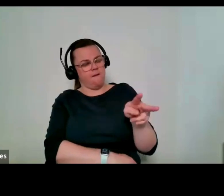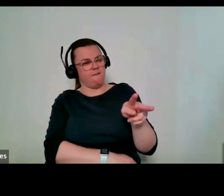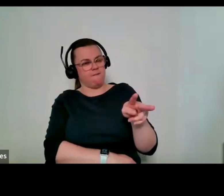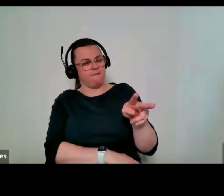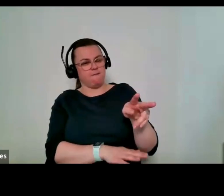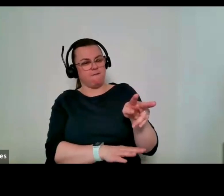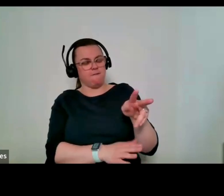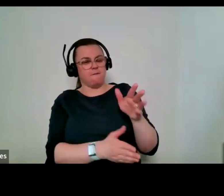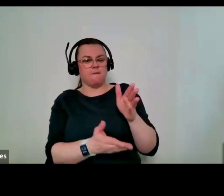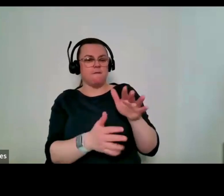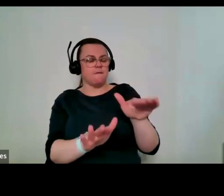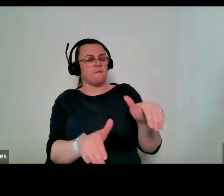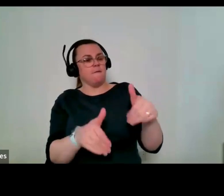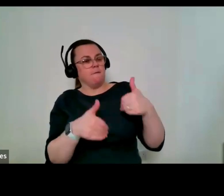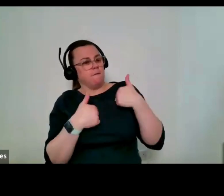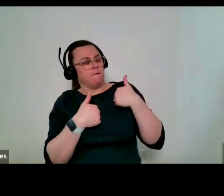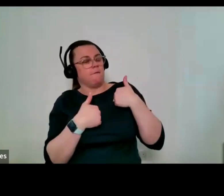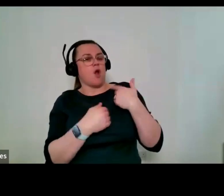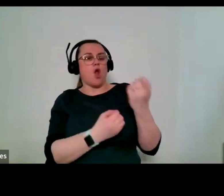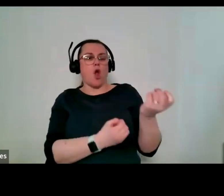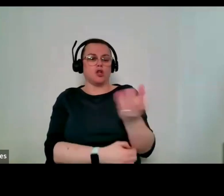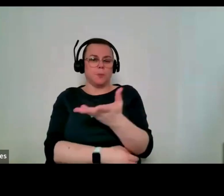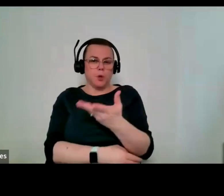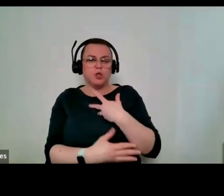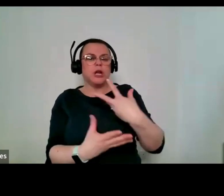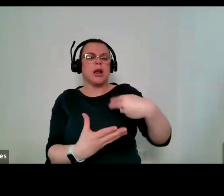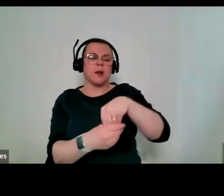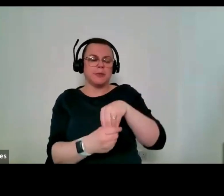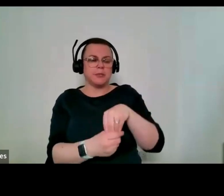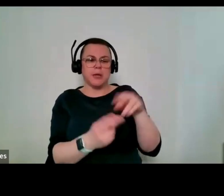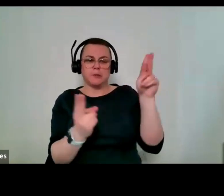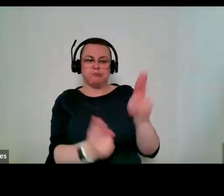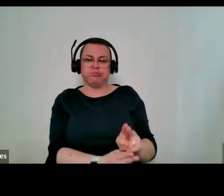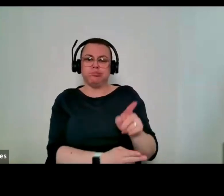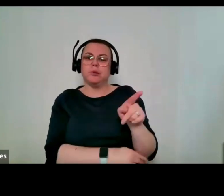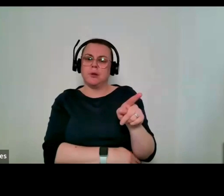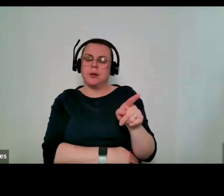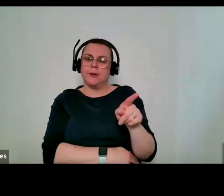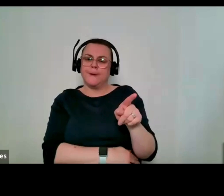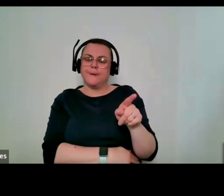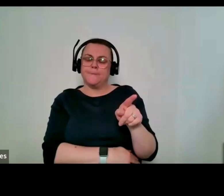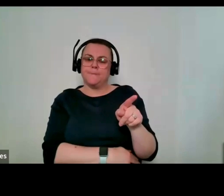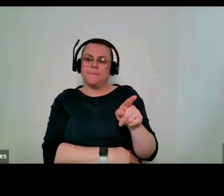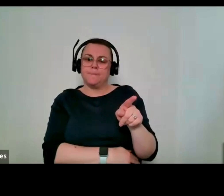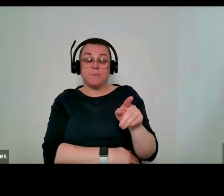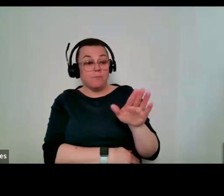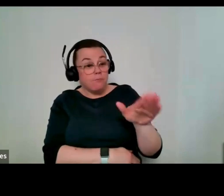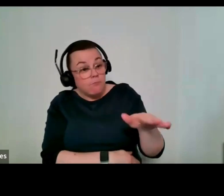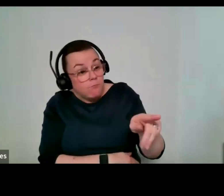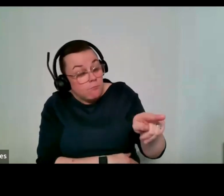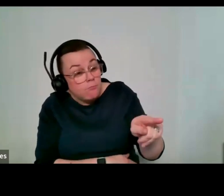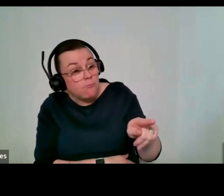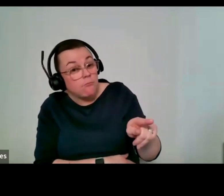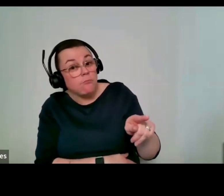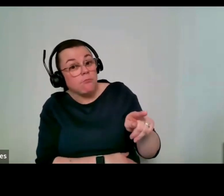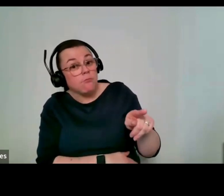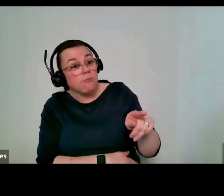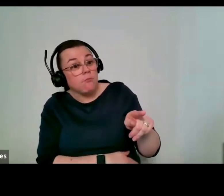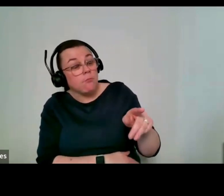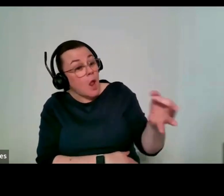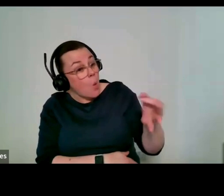really contributing or participating at the meeting, ask them, do they have